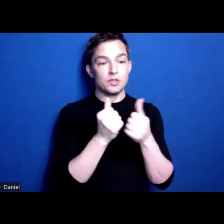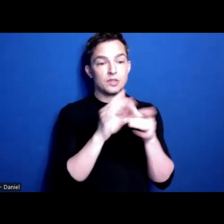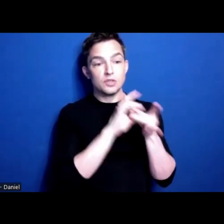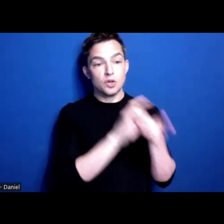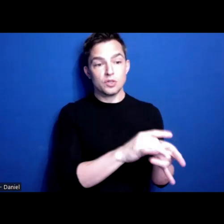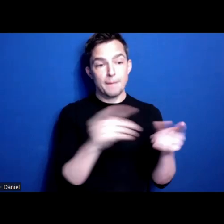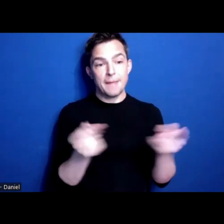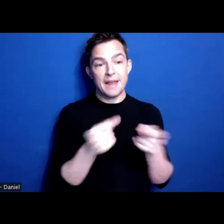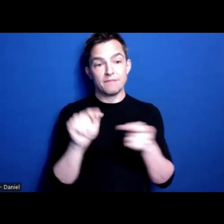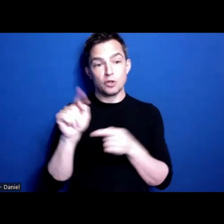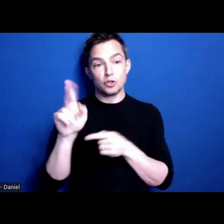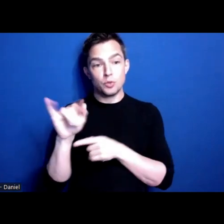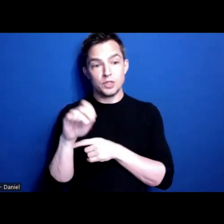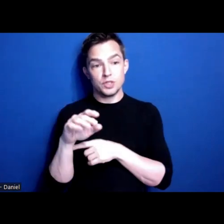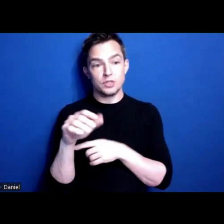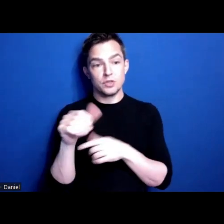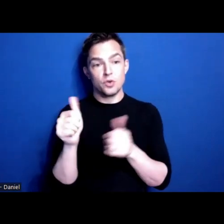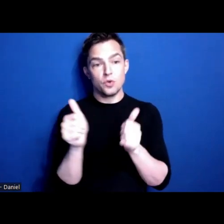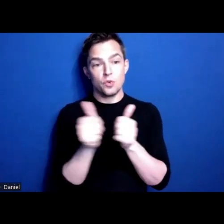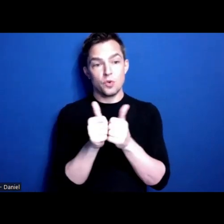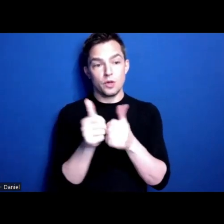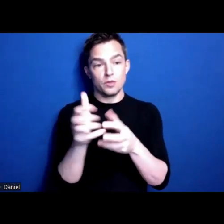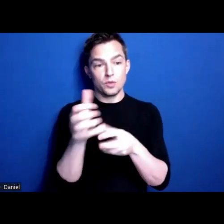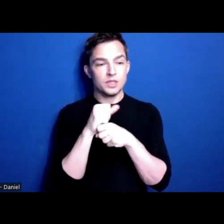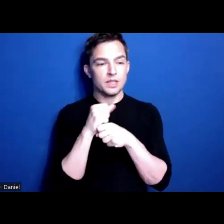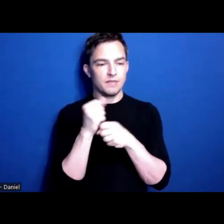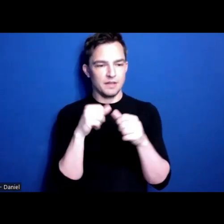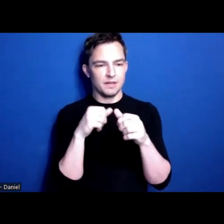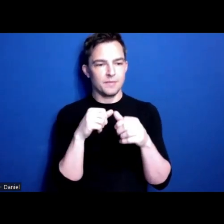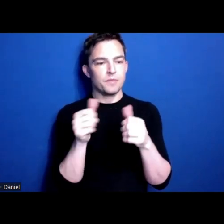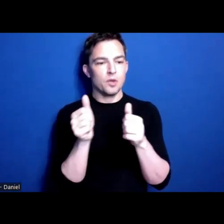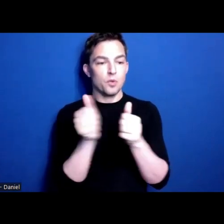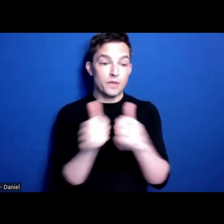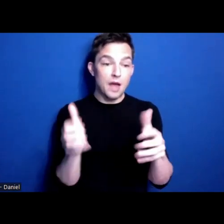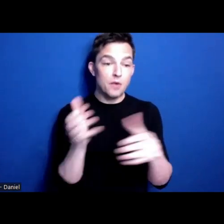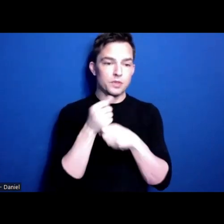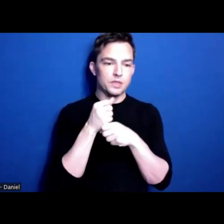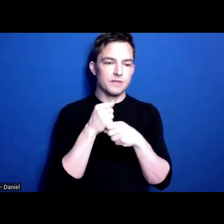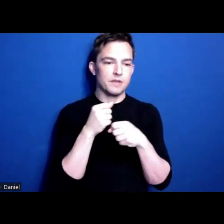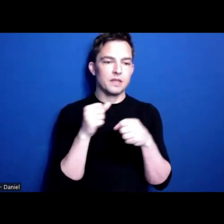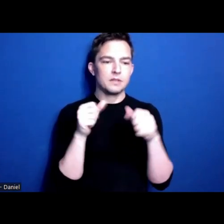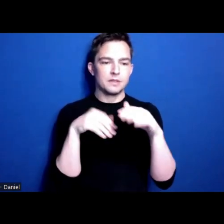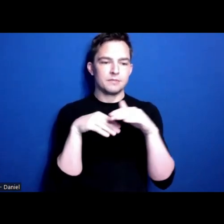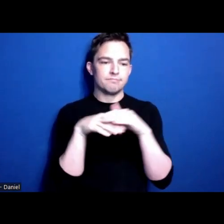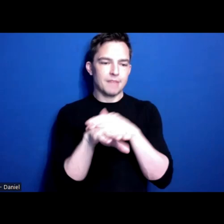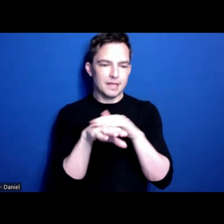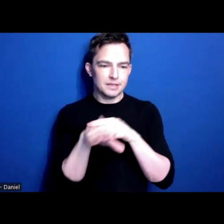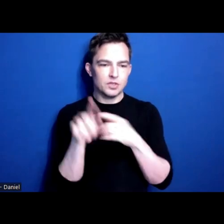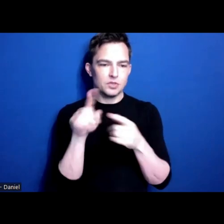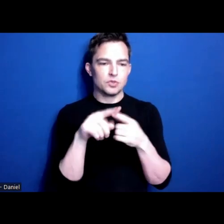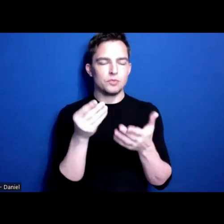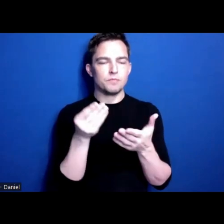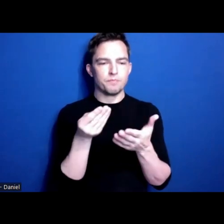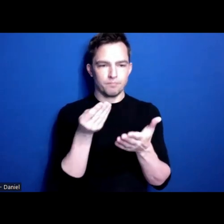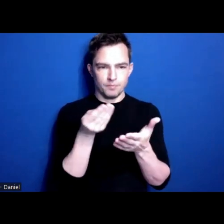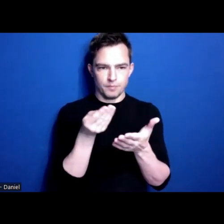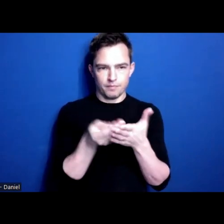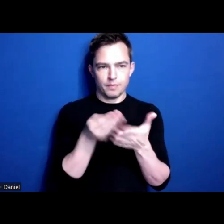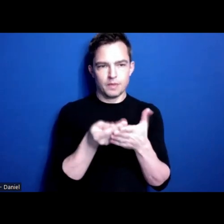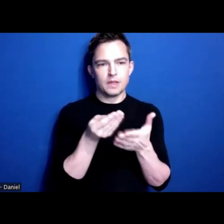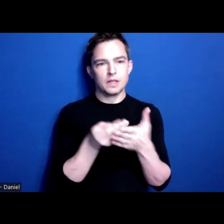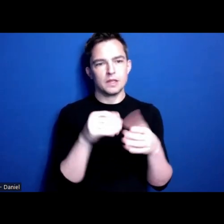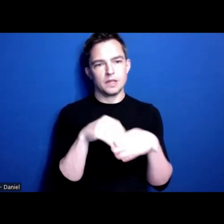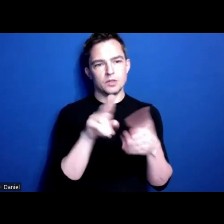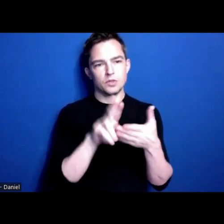receiving full access to university resources and services. Professor Henry noted how this places working class and